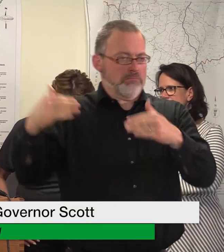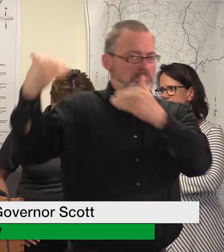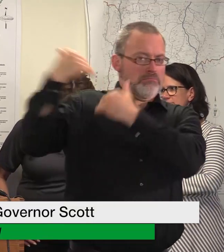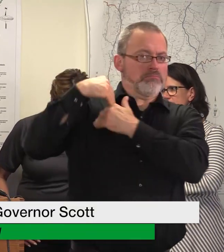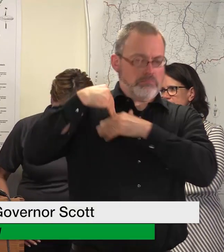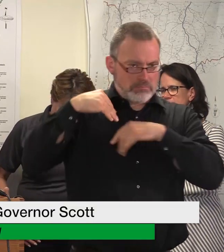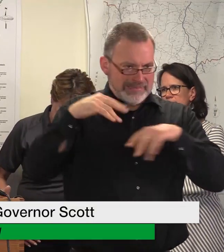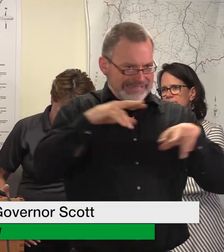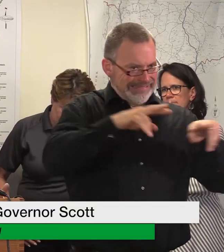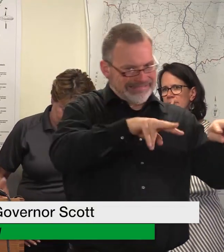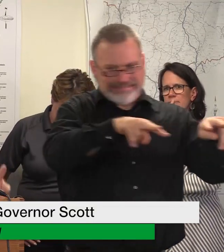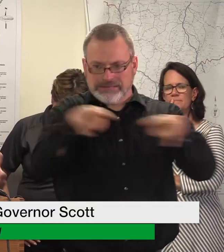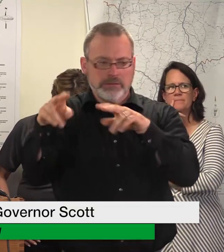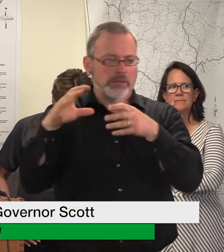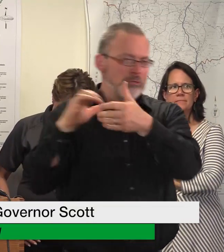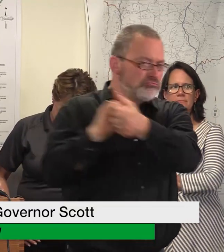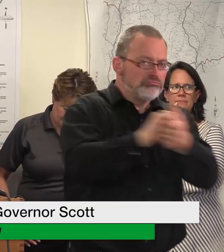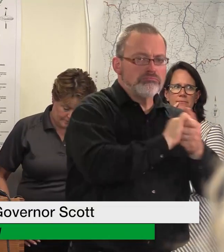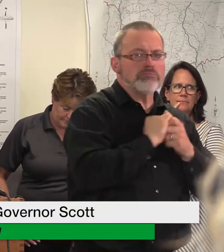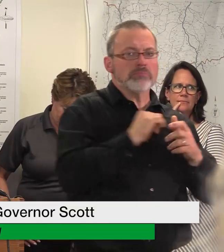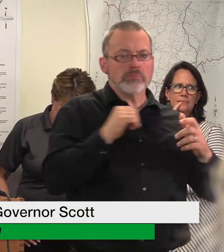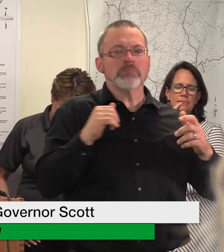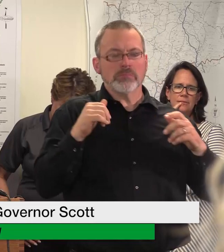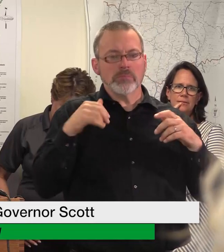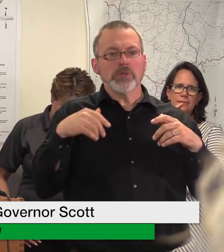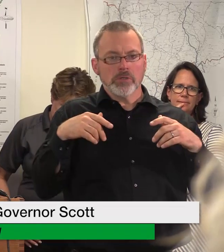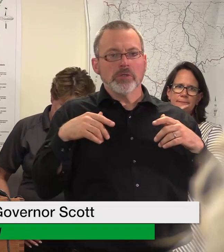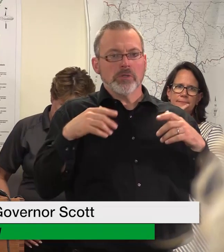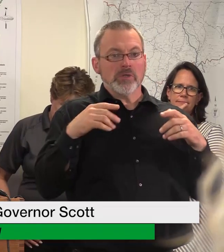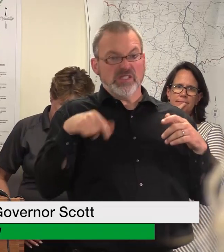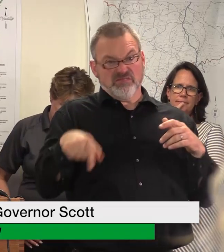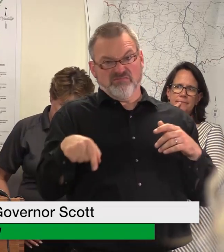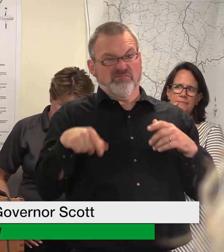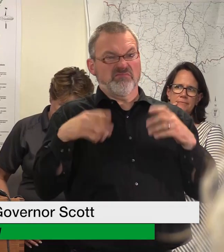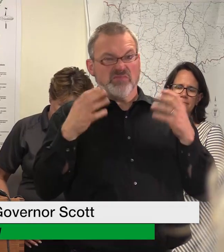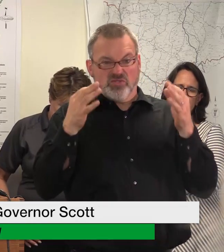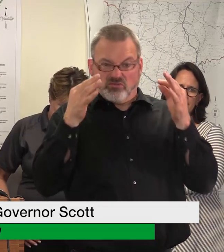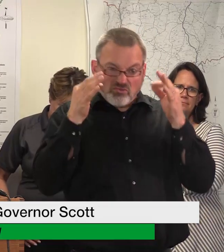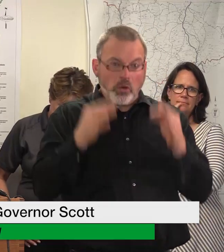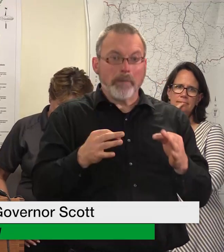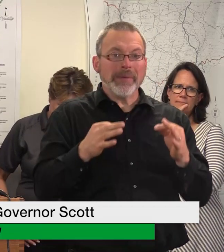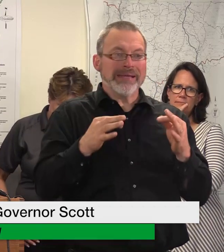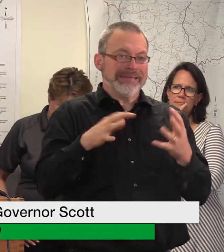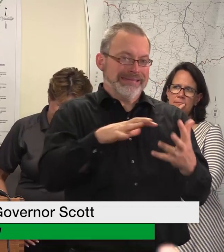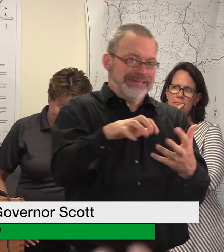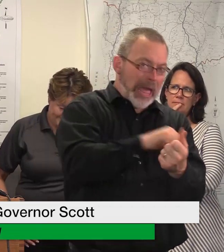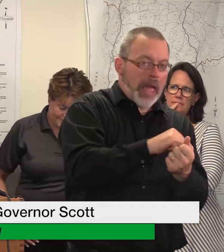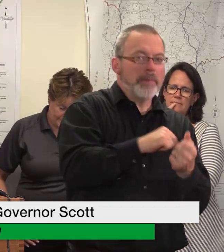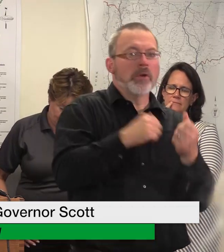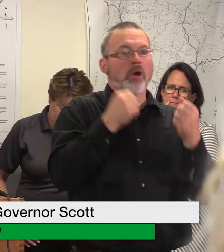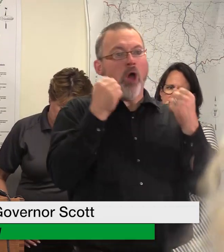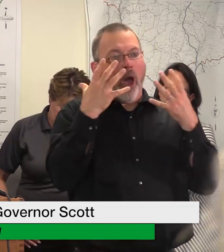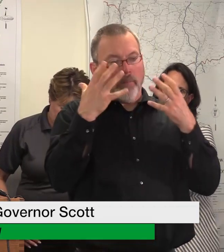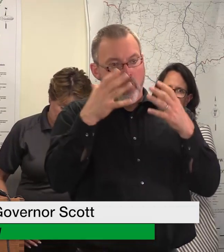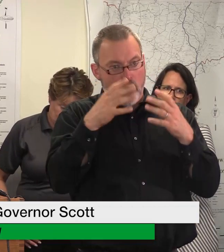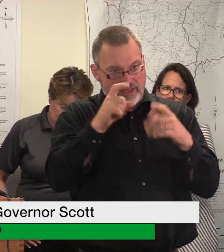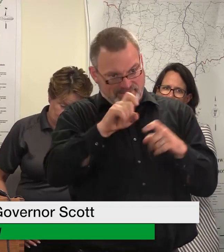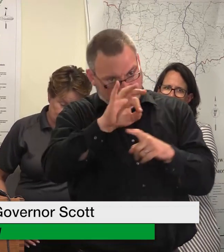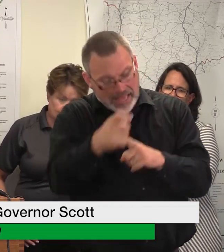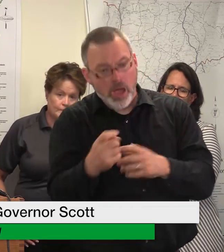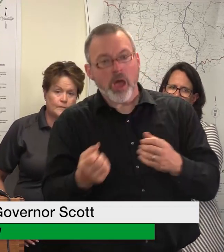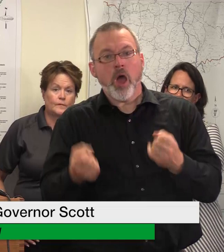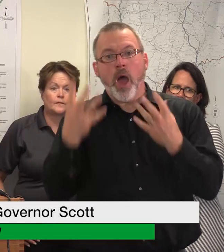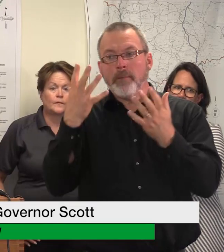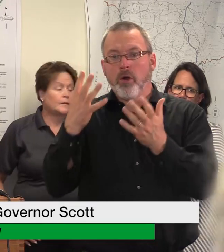and determining just exactly what is our exposure, what do we have to do, and prioritize that.